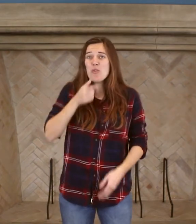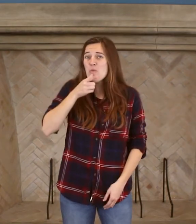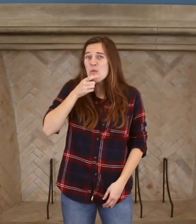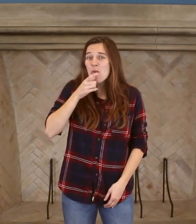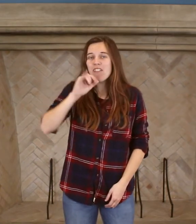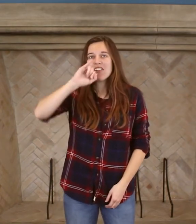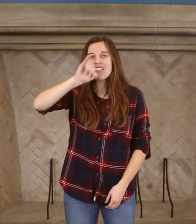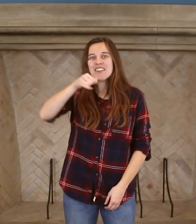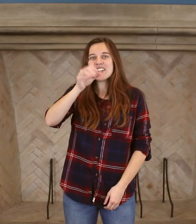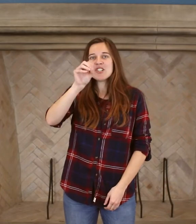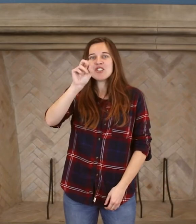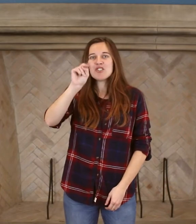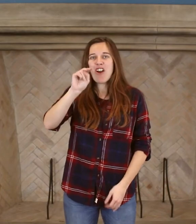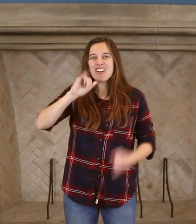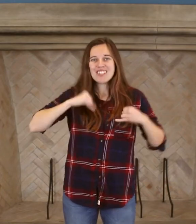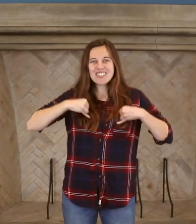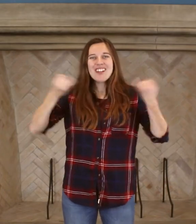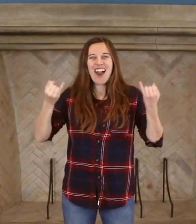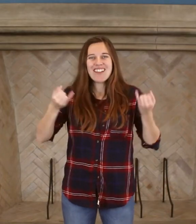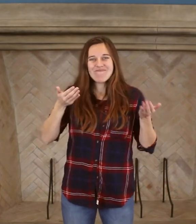Now I'm going to introduce John.